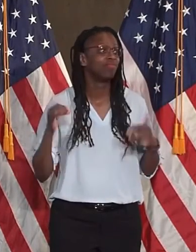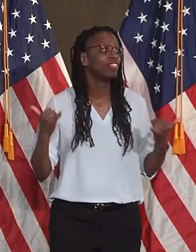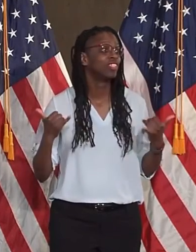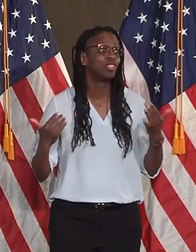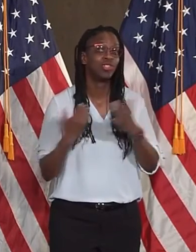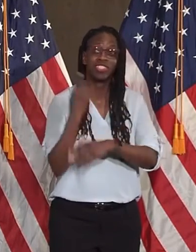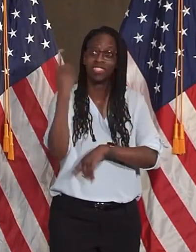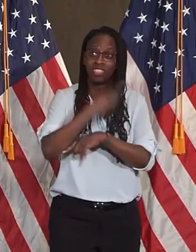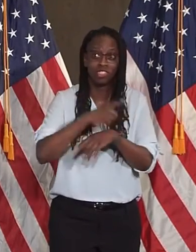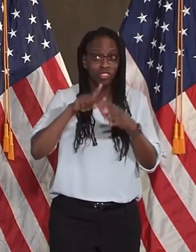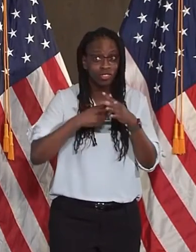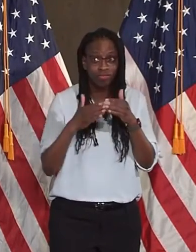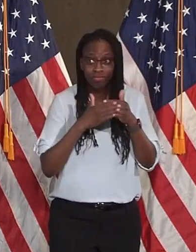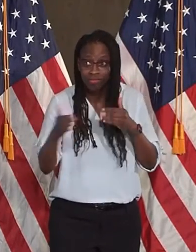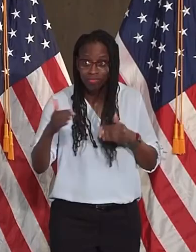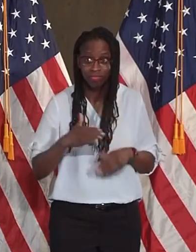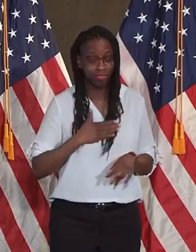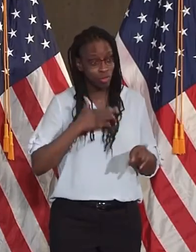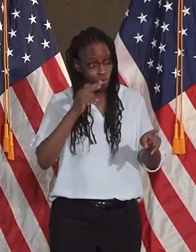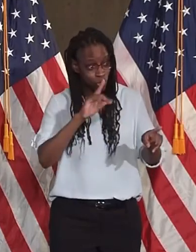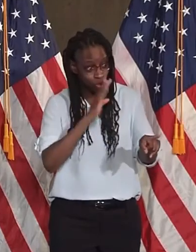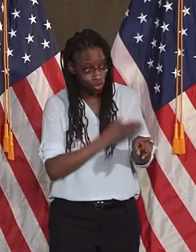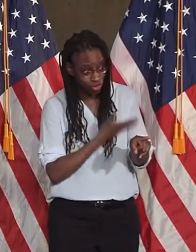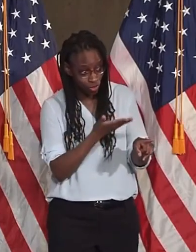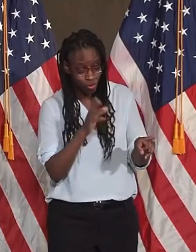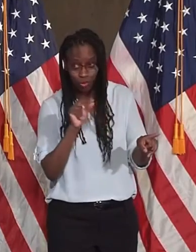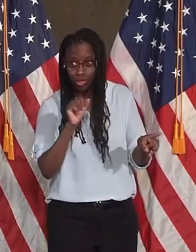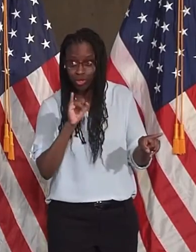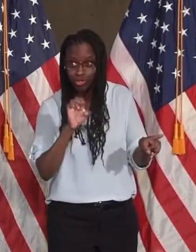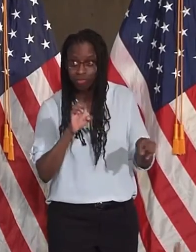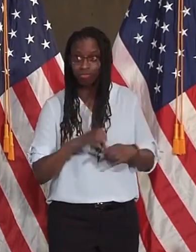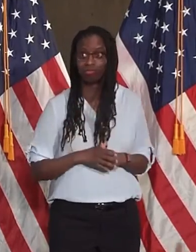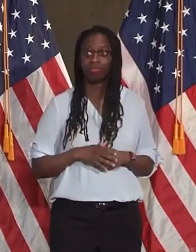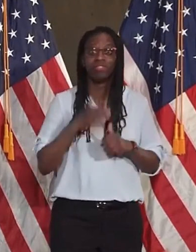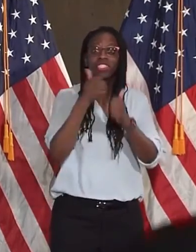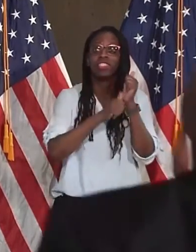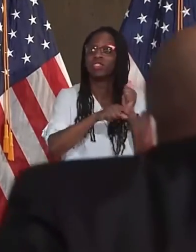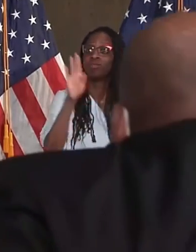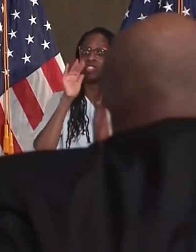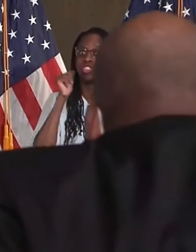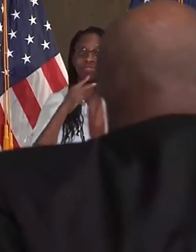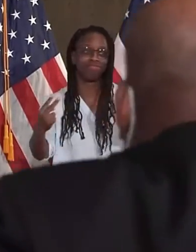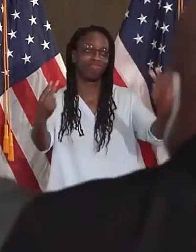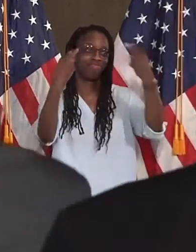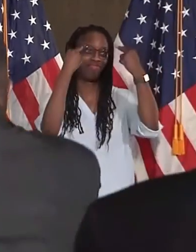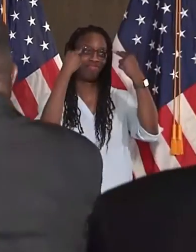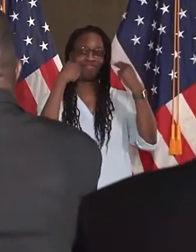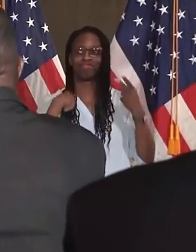watching. Let's make it count. Thank you, and God bless the city of Boston.